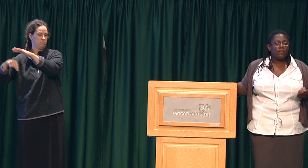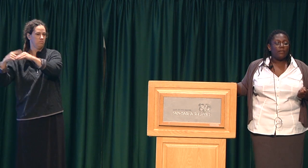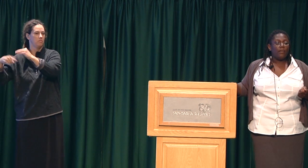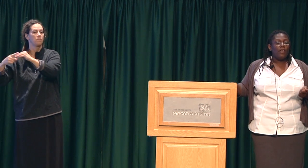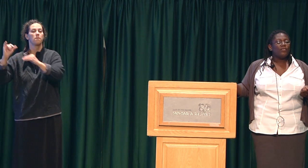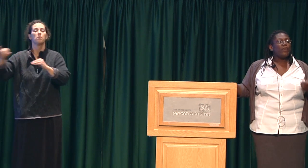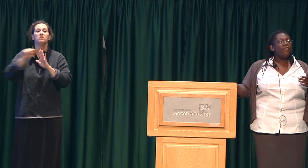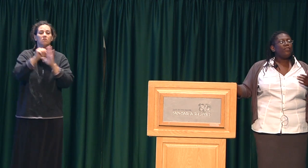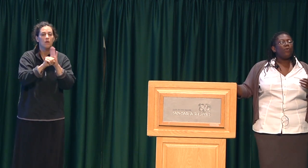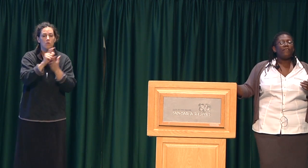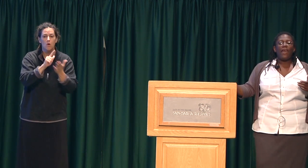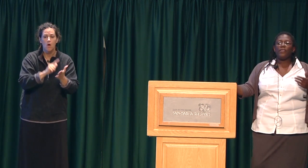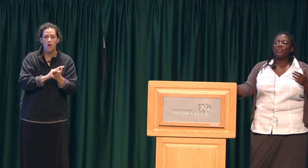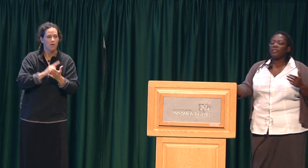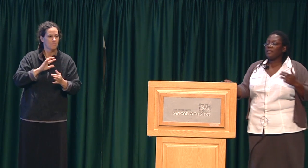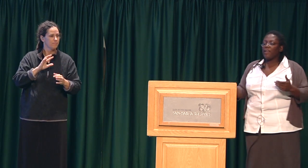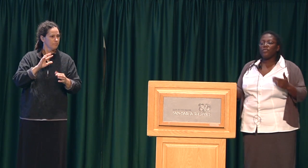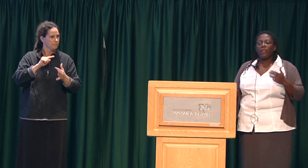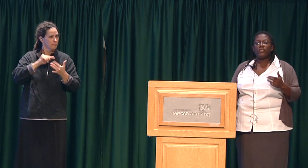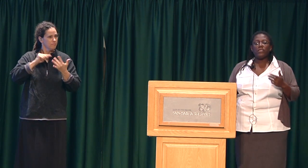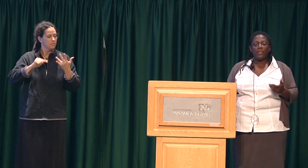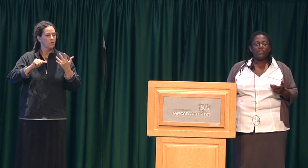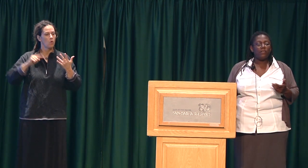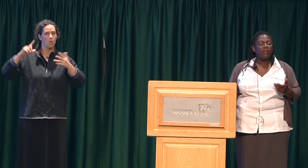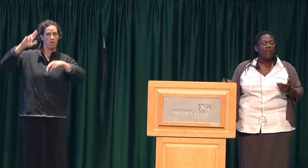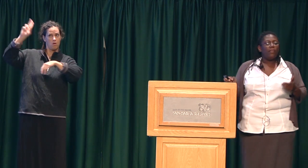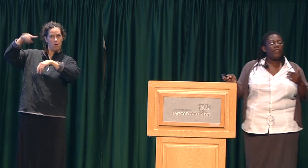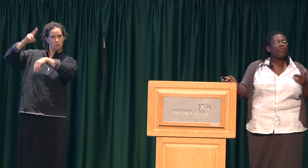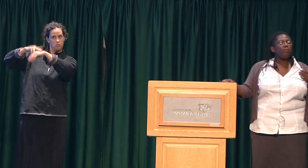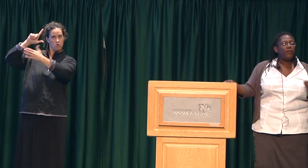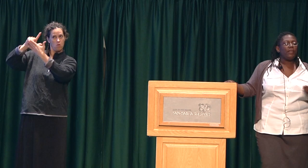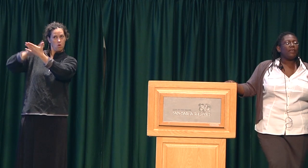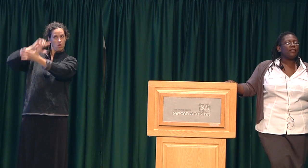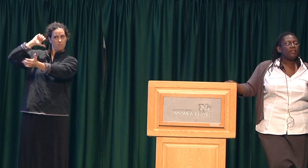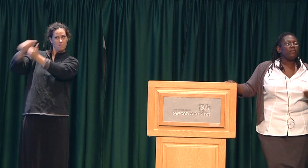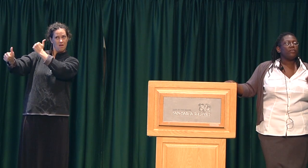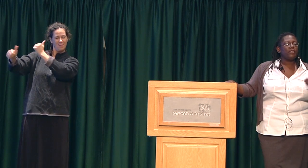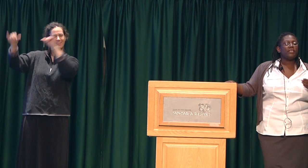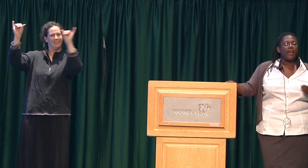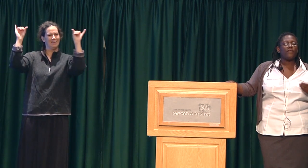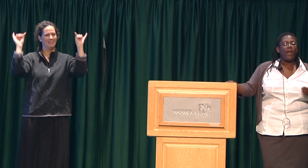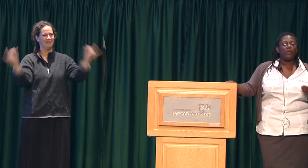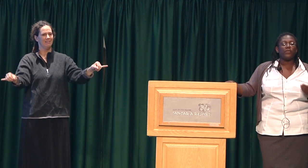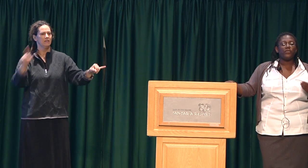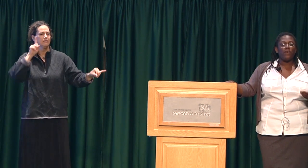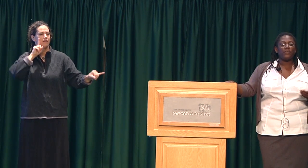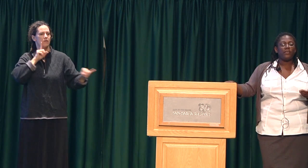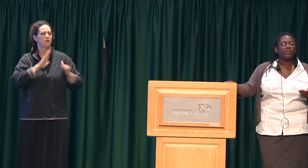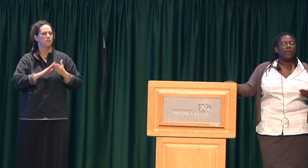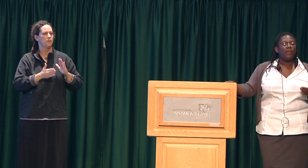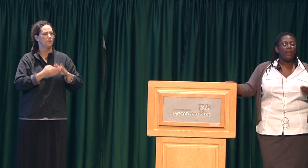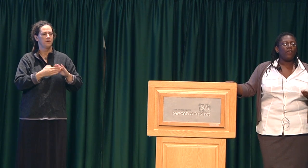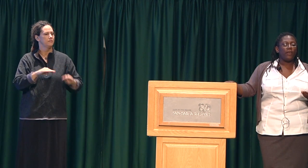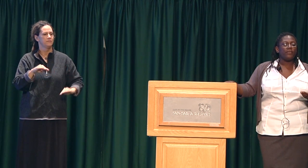laws. So even though we've had this national legislation, the deaf community is still dissatisfied with their